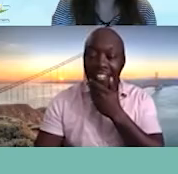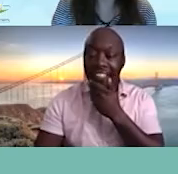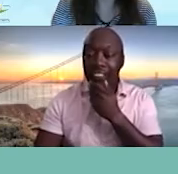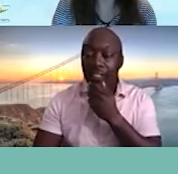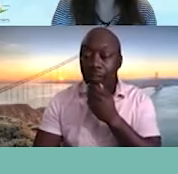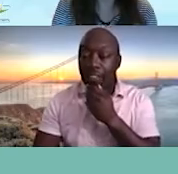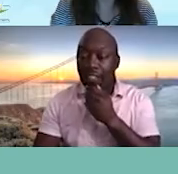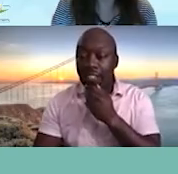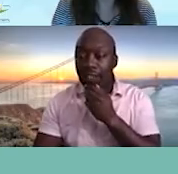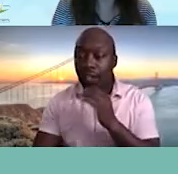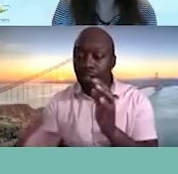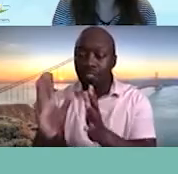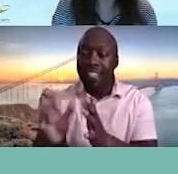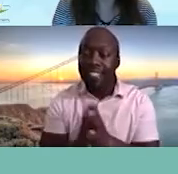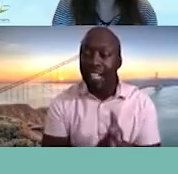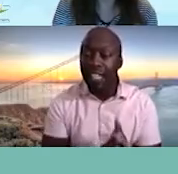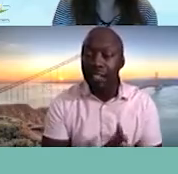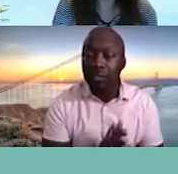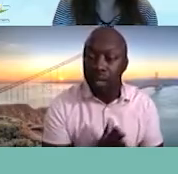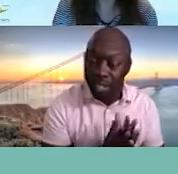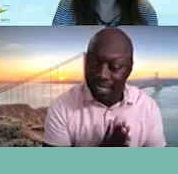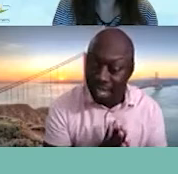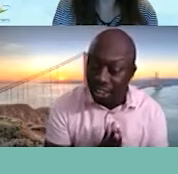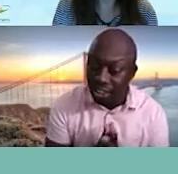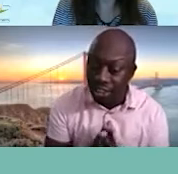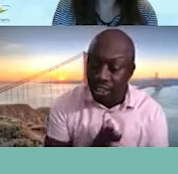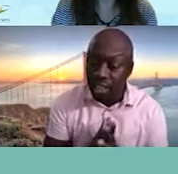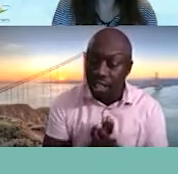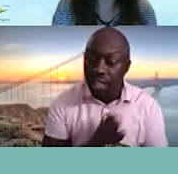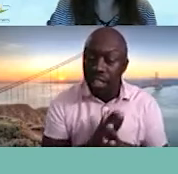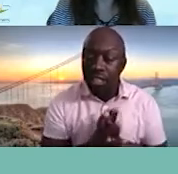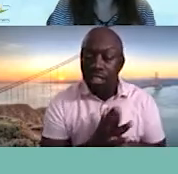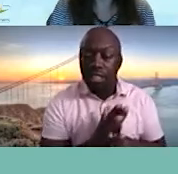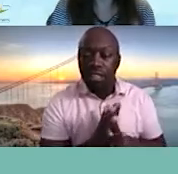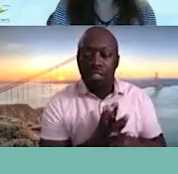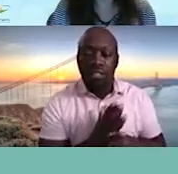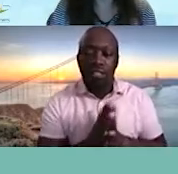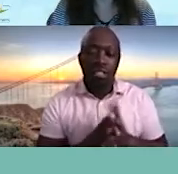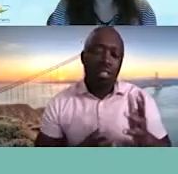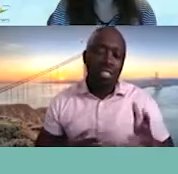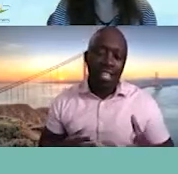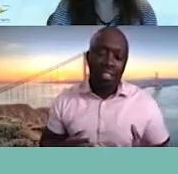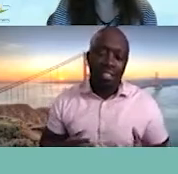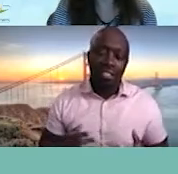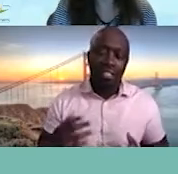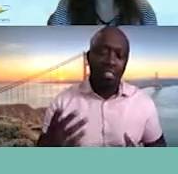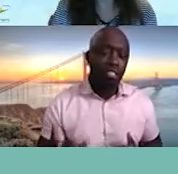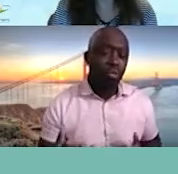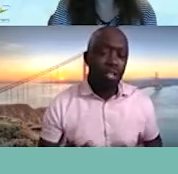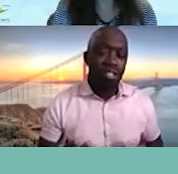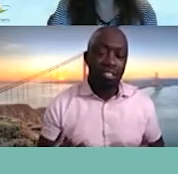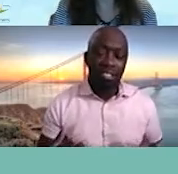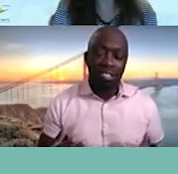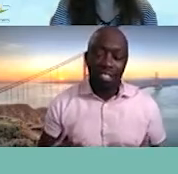All right, so with this one on the right side, when we acknowledge it, you notice that the